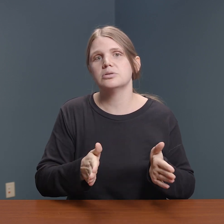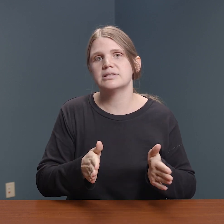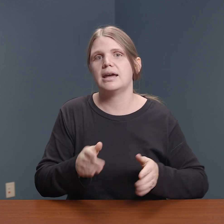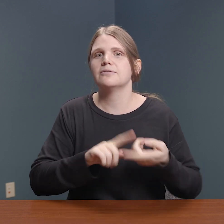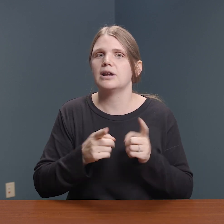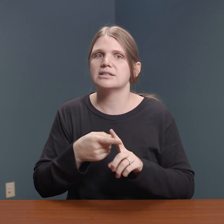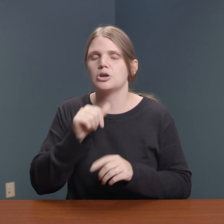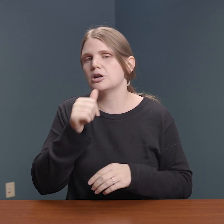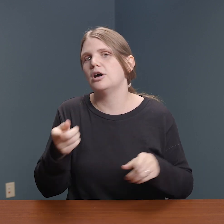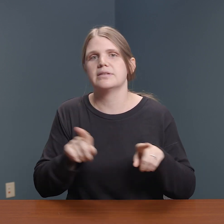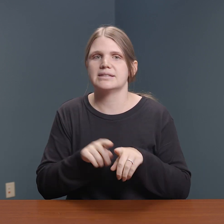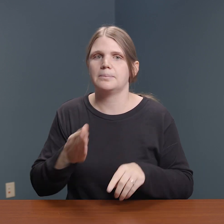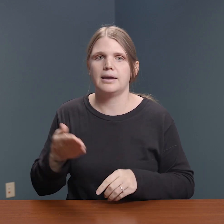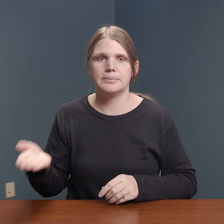professionals and friends are not the same thing.